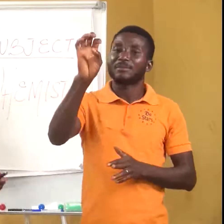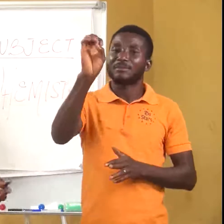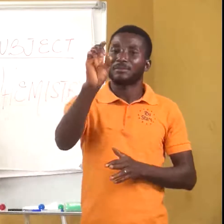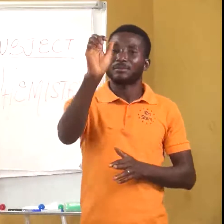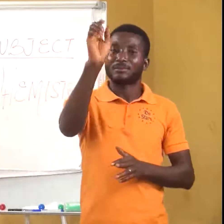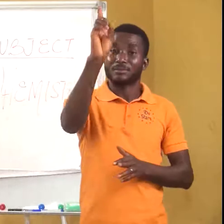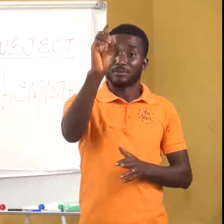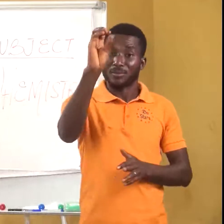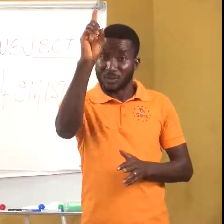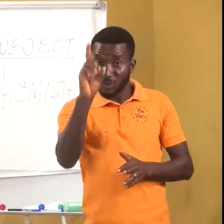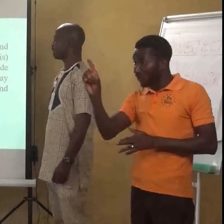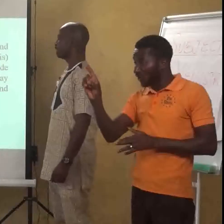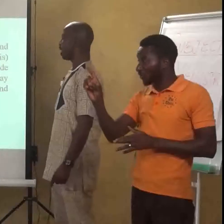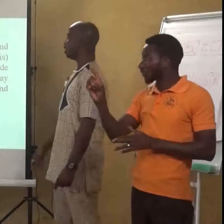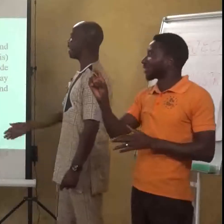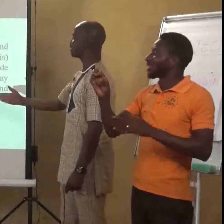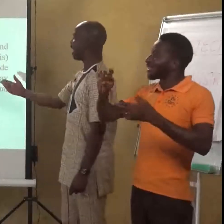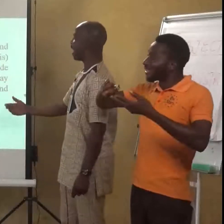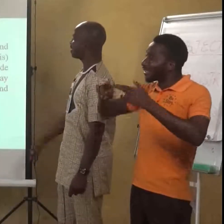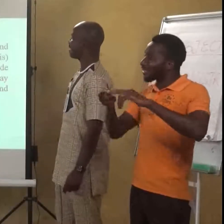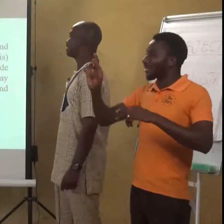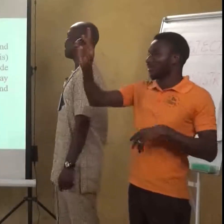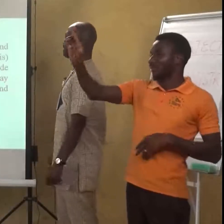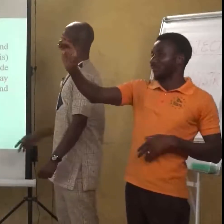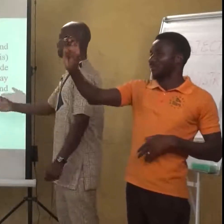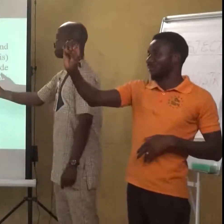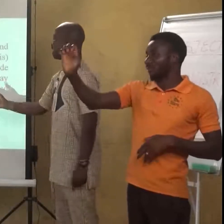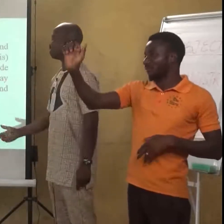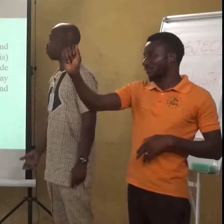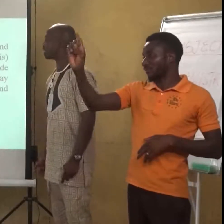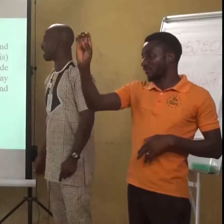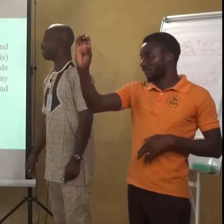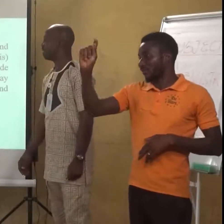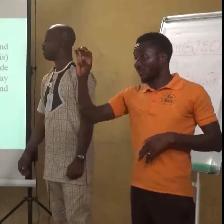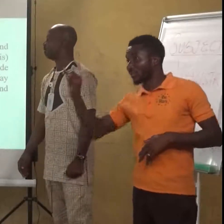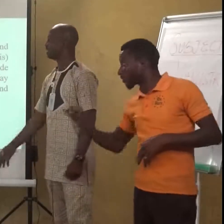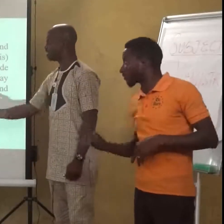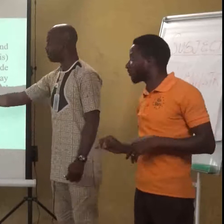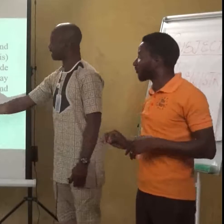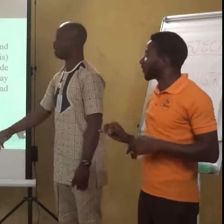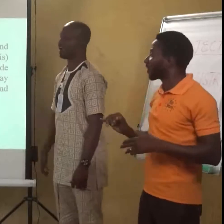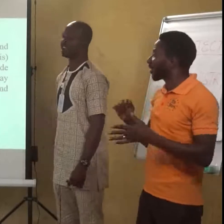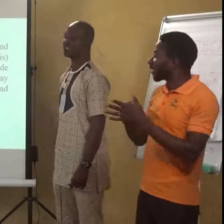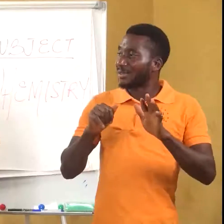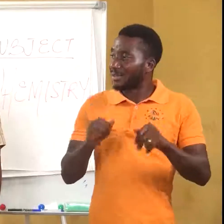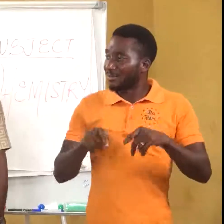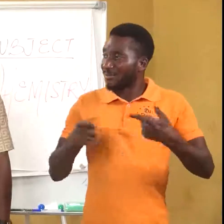reddish brown coloration. Now others are sanitizing water, bleaching